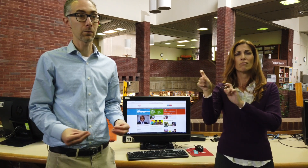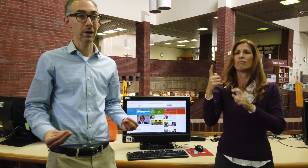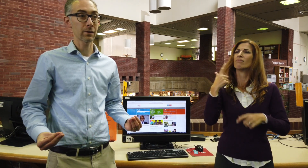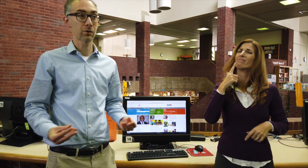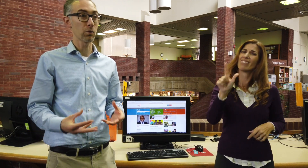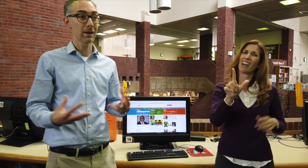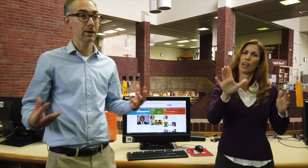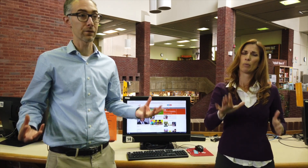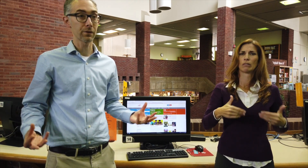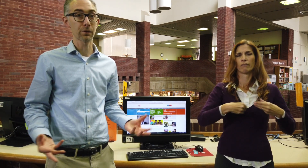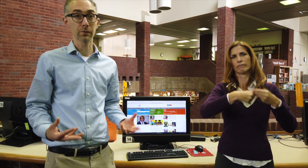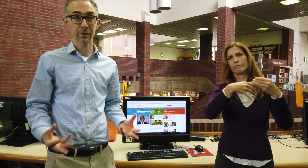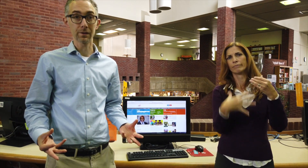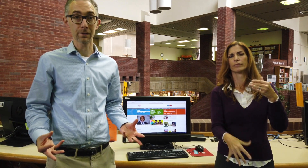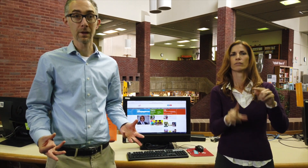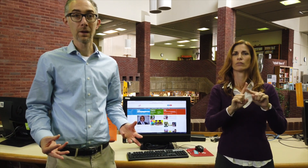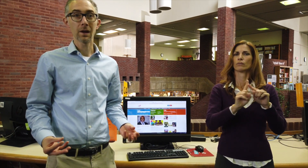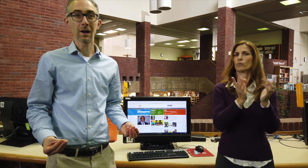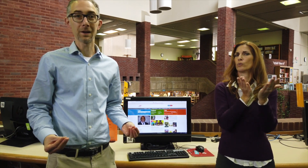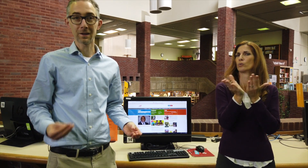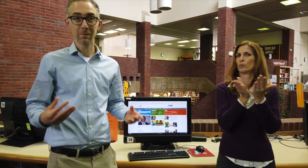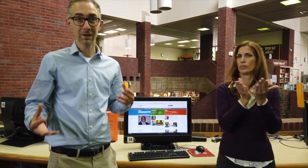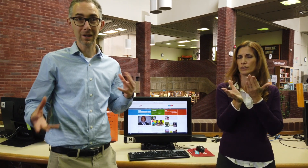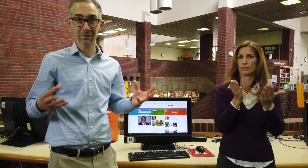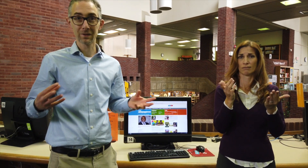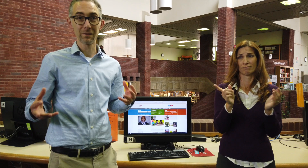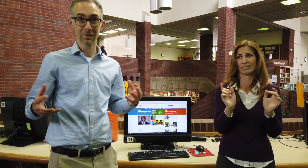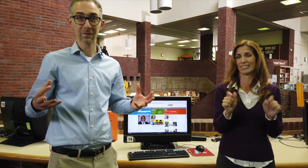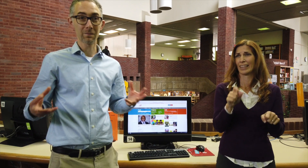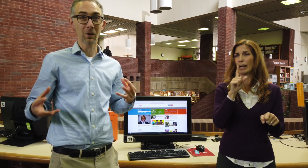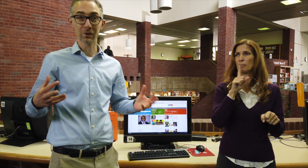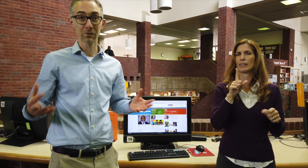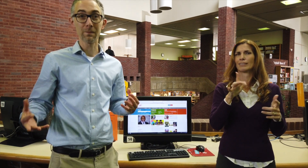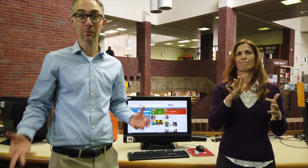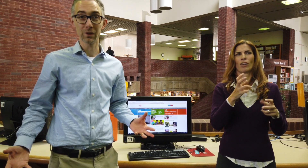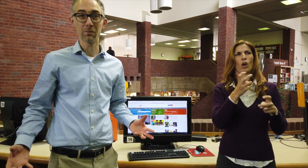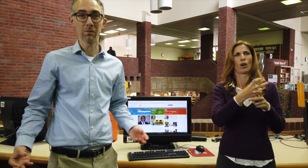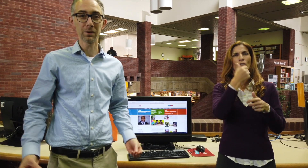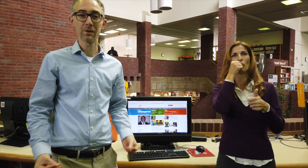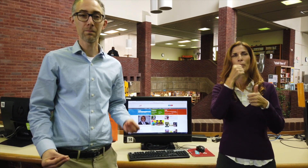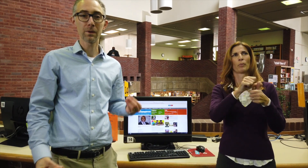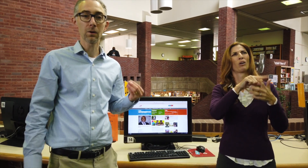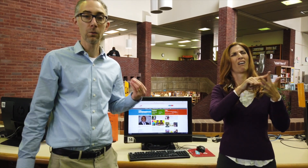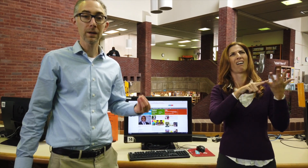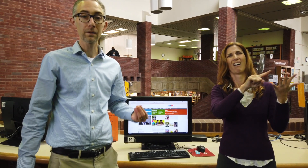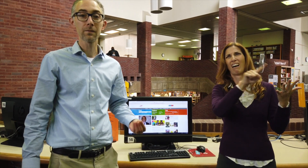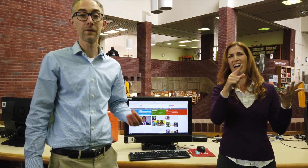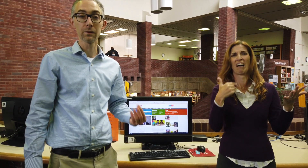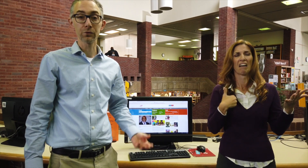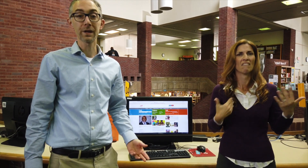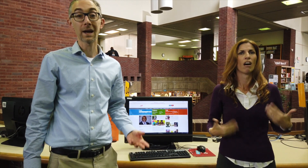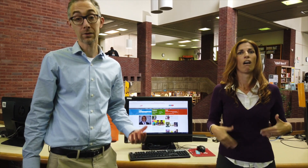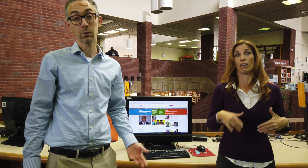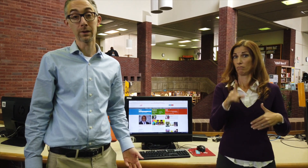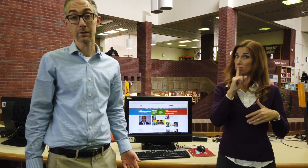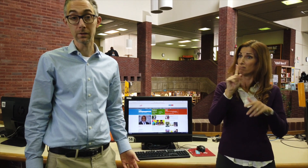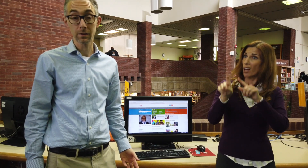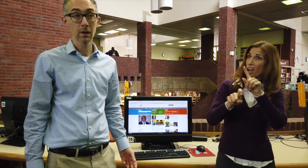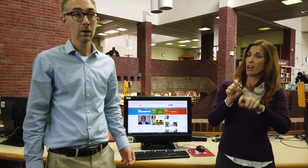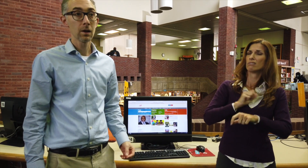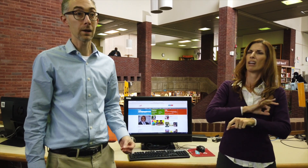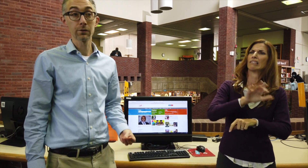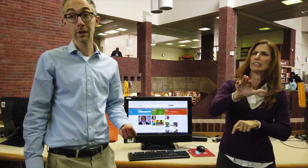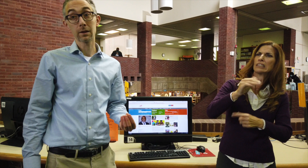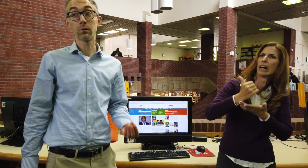The library has so many different services, and it can be kind of hard to remember them all, but always feel free to ask